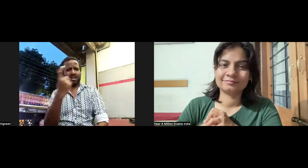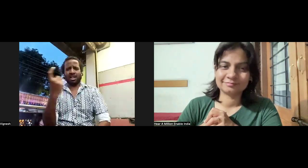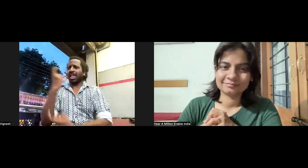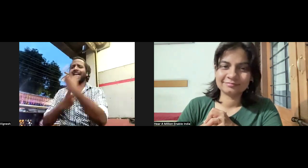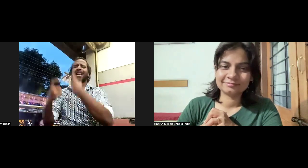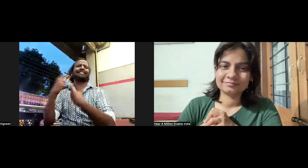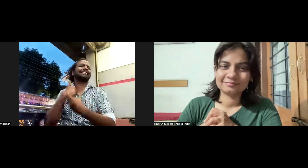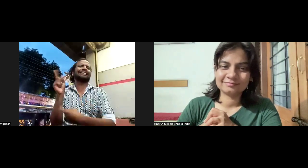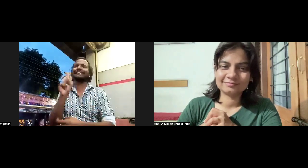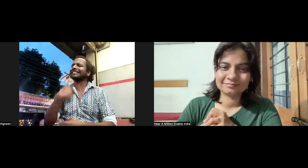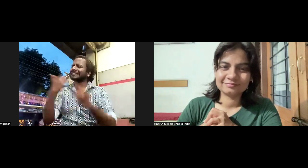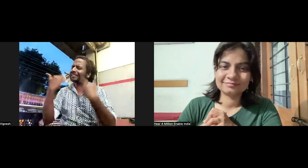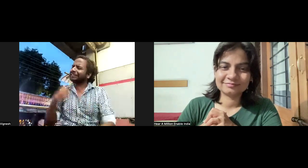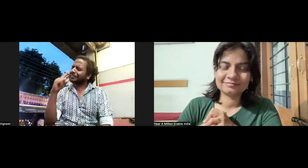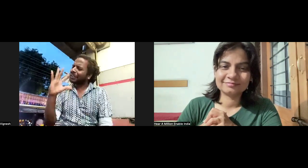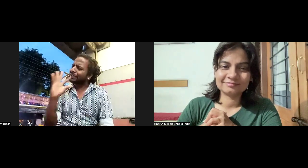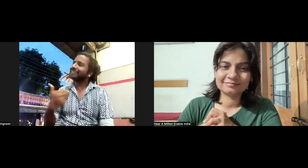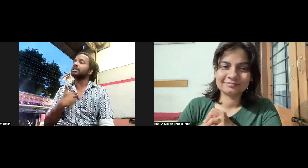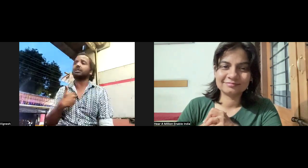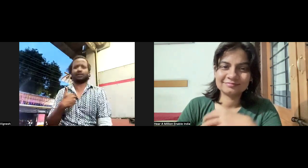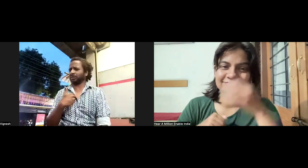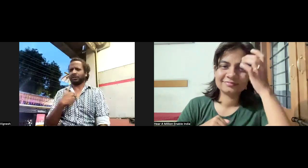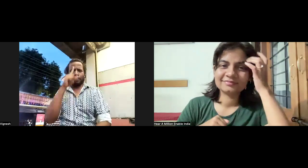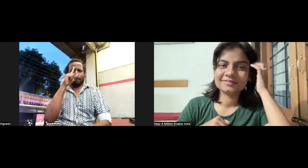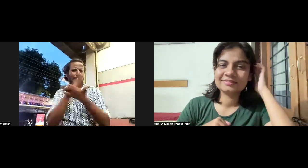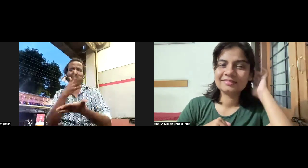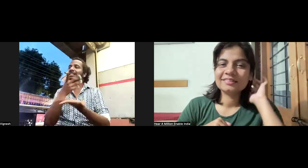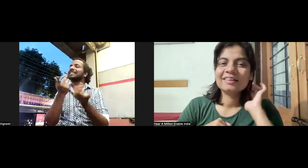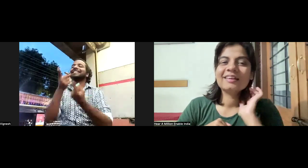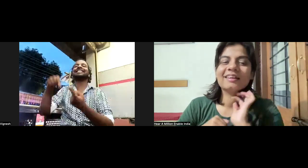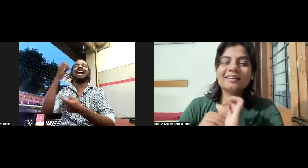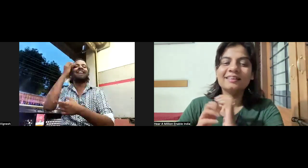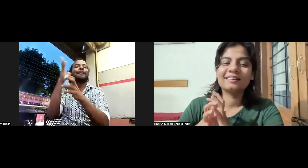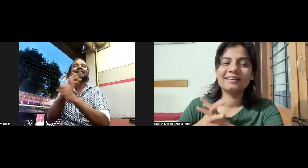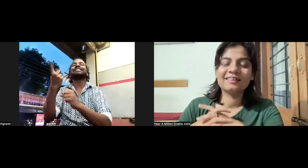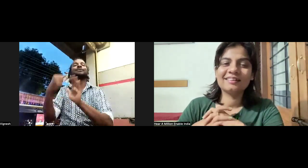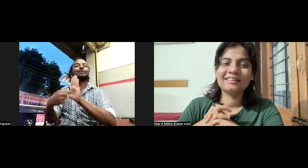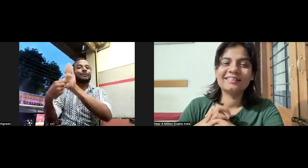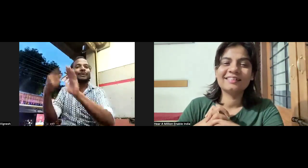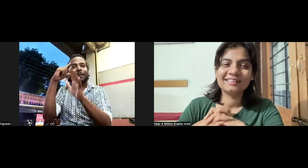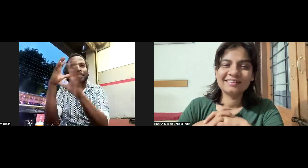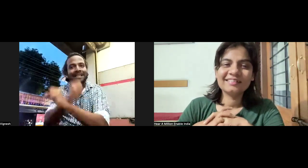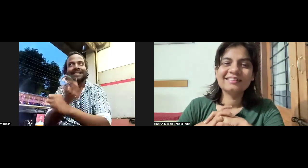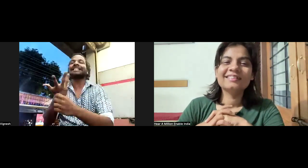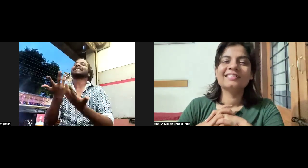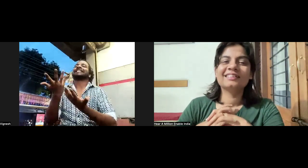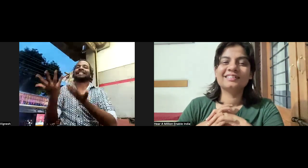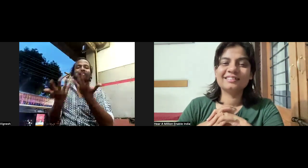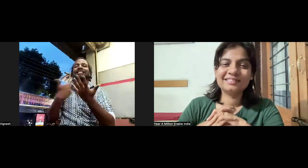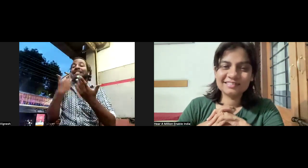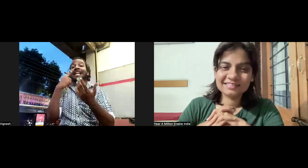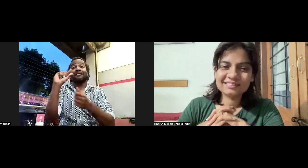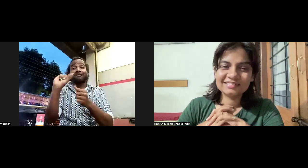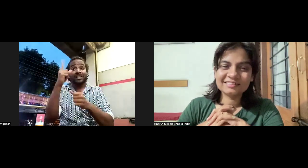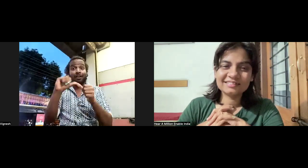Vignesha, I think, yes, there has been a lot of questioning about my identity, and the fact that they don't